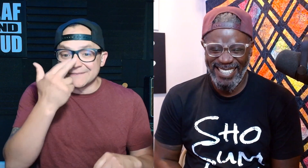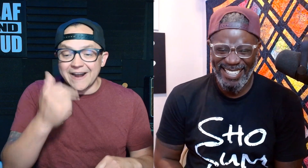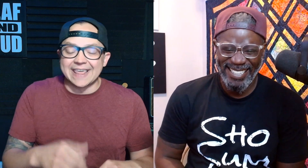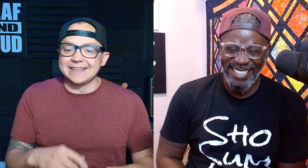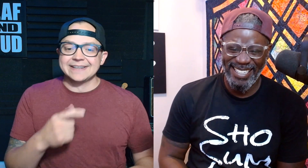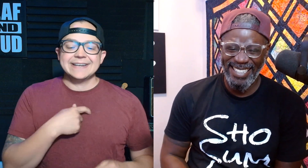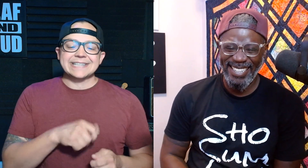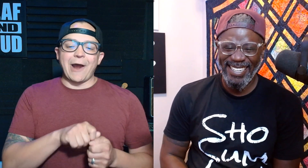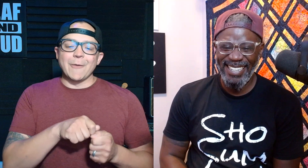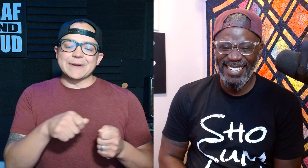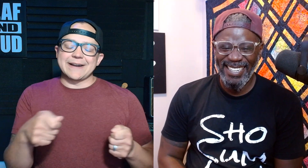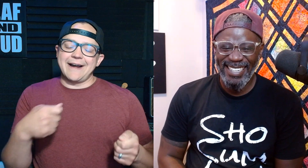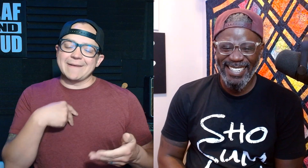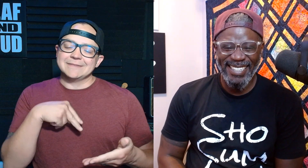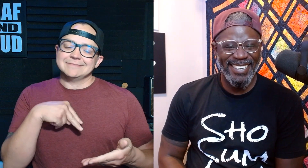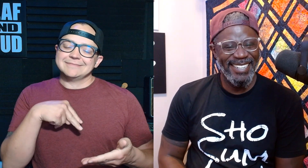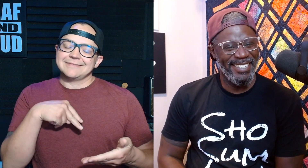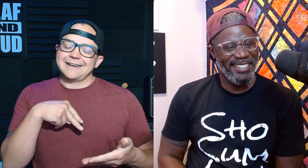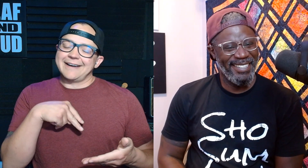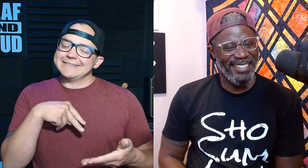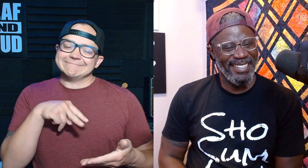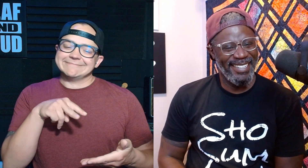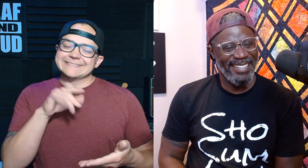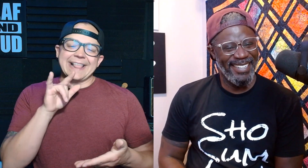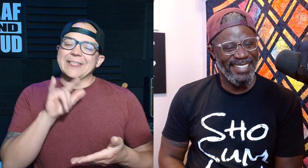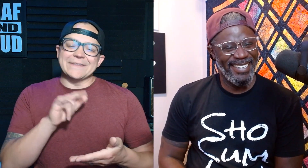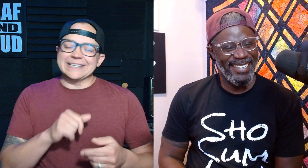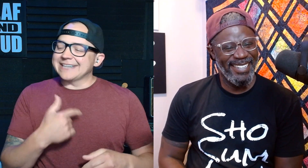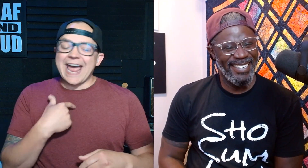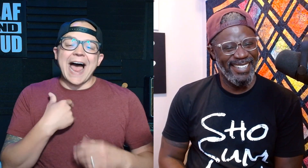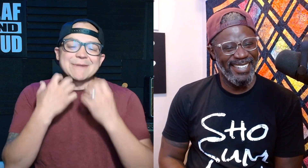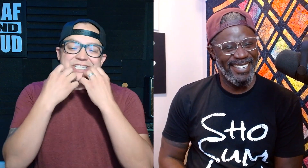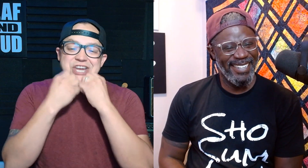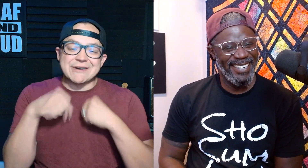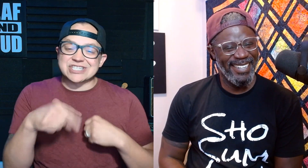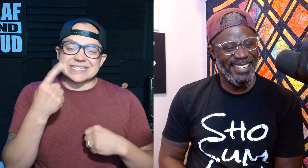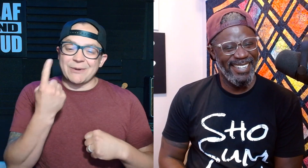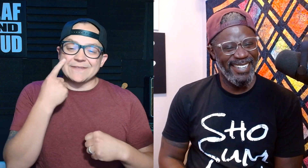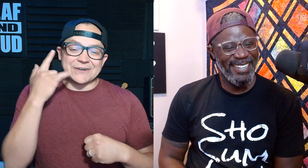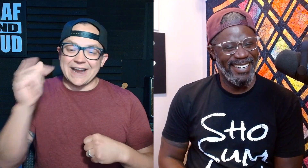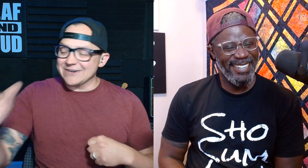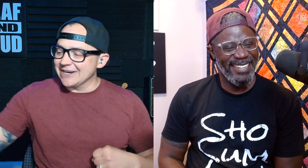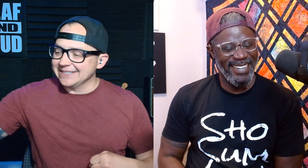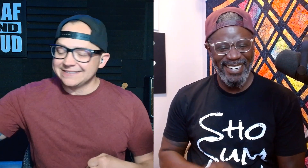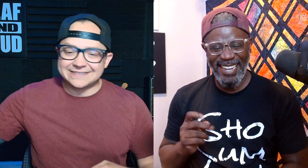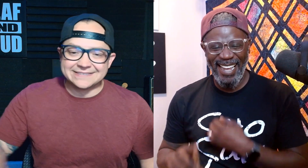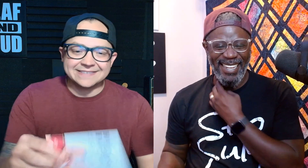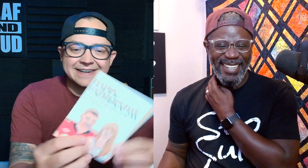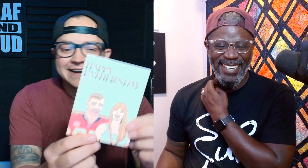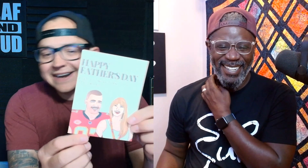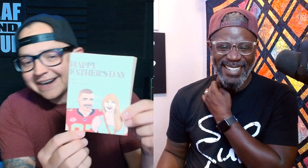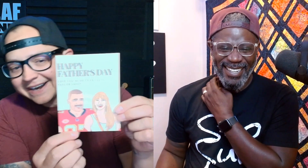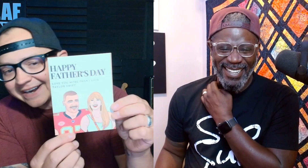something funny? I opened it up. I love it. I'm going to cherish this one forever.